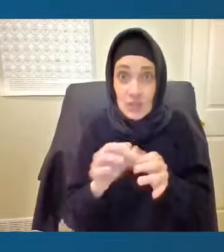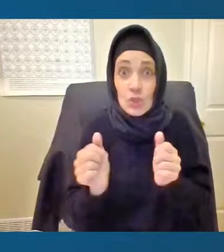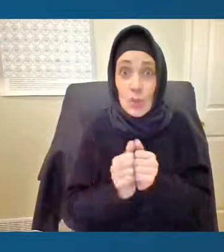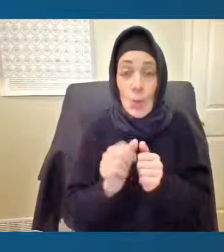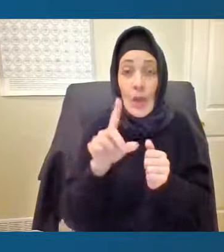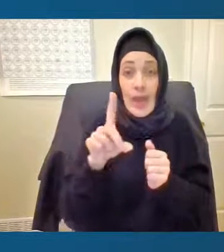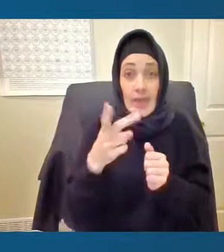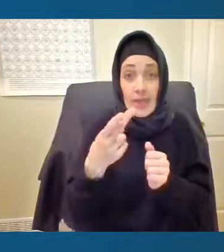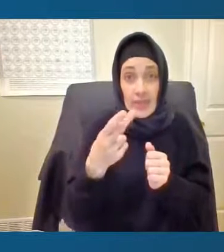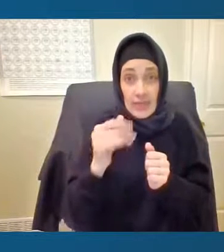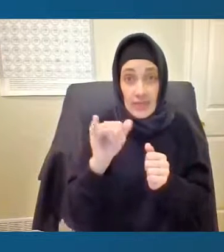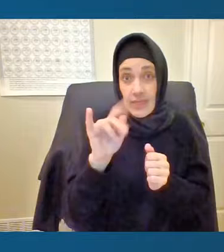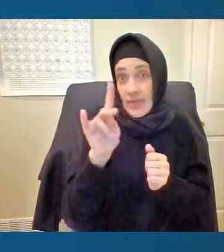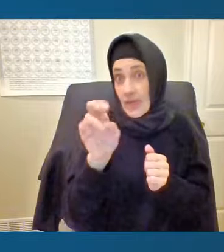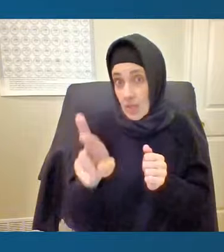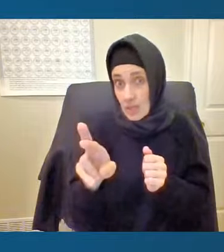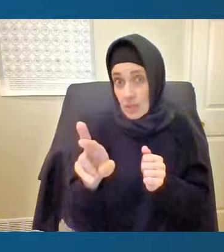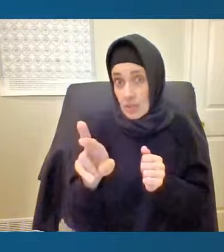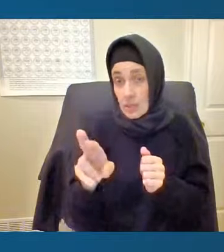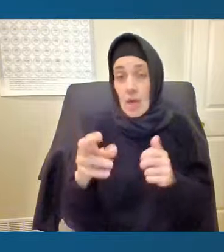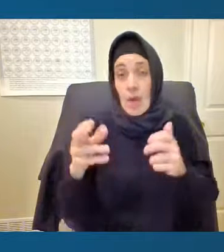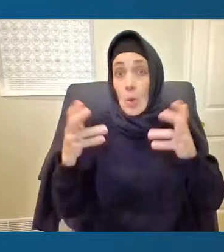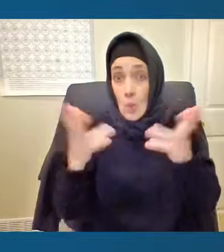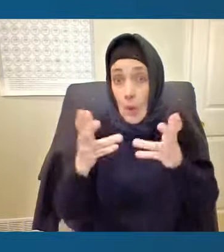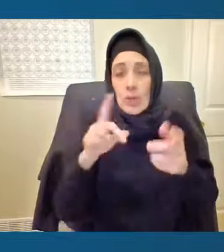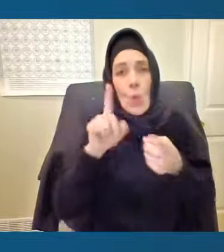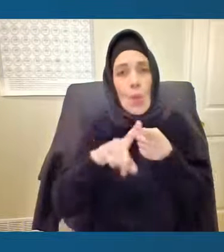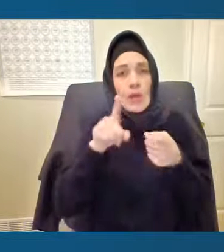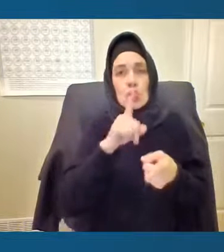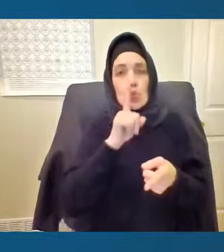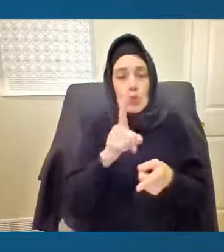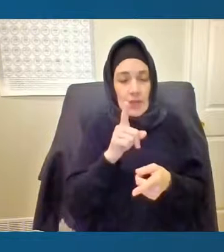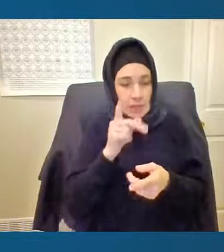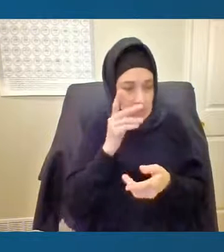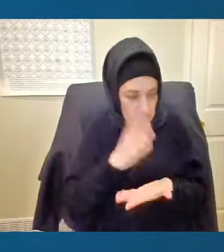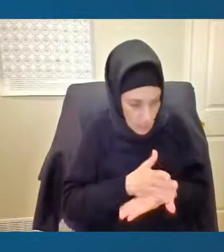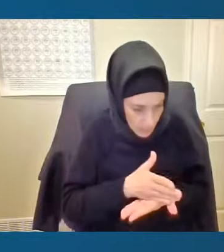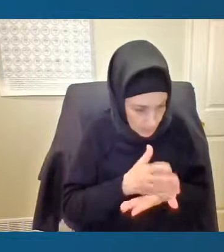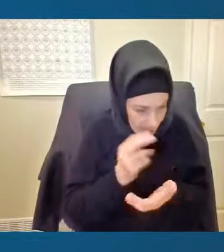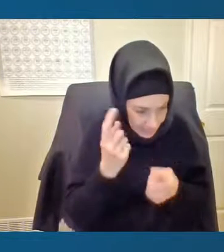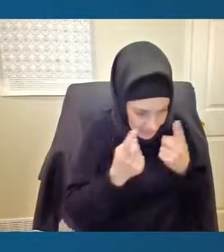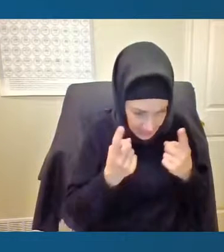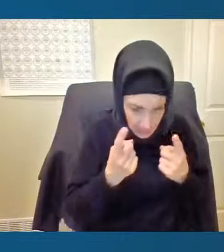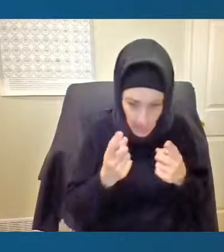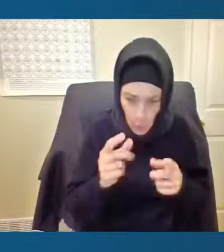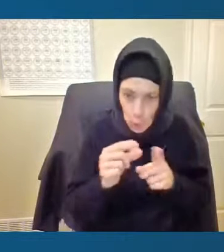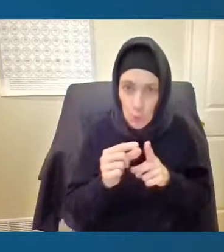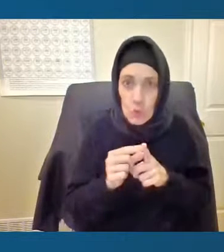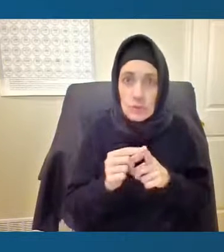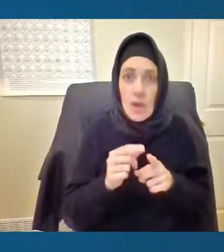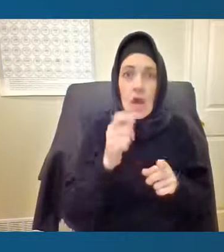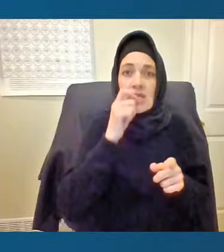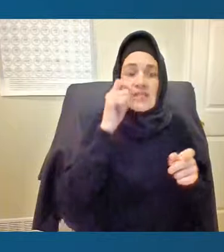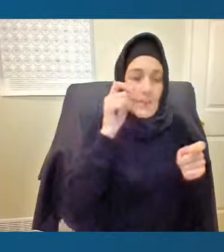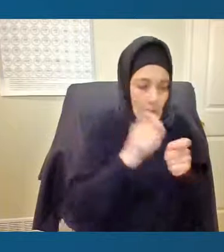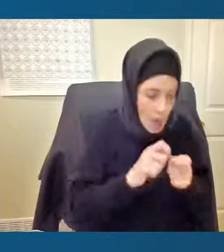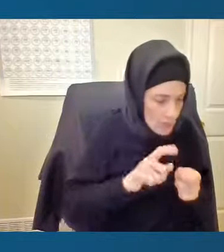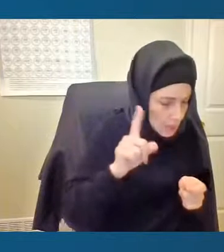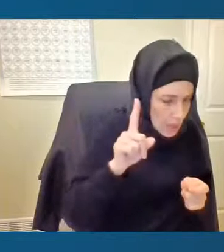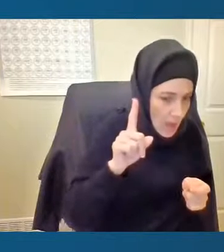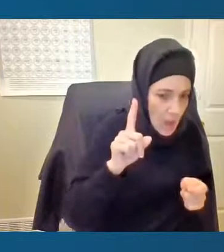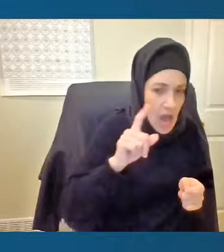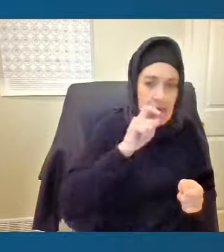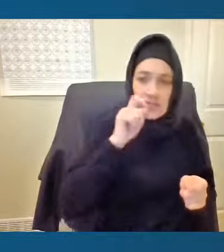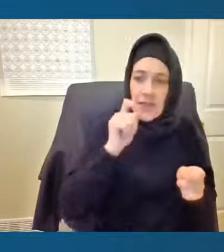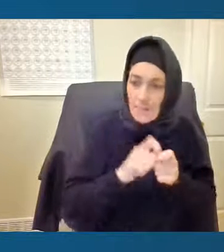stop and think about those words that you're saying and you're like, subhanallah, subhanallah, Allahu Akbar, Allahu